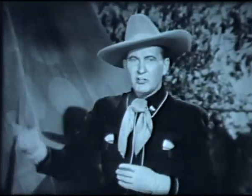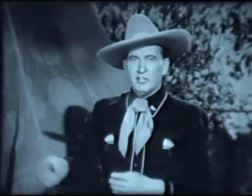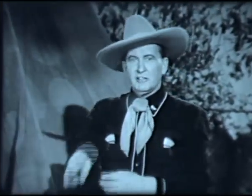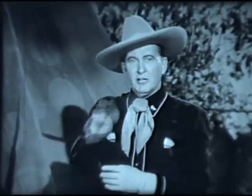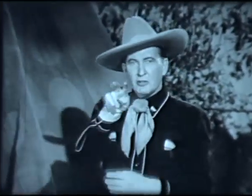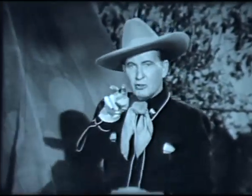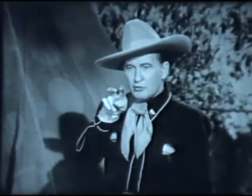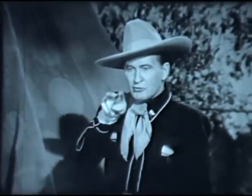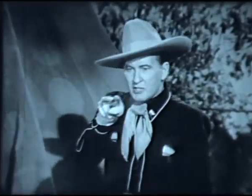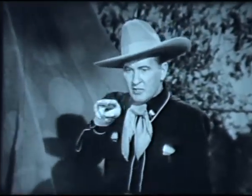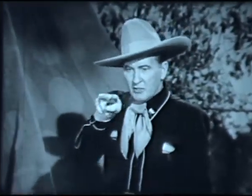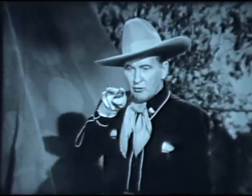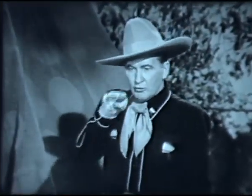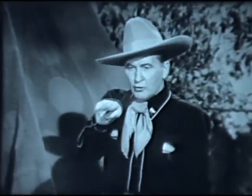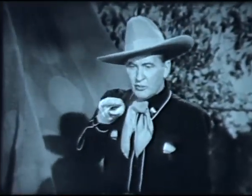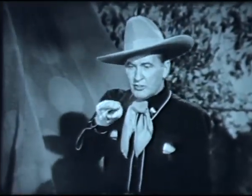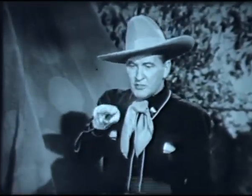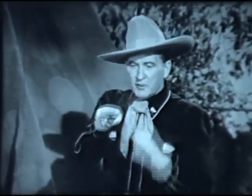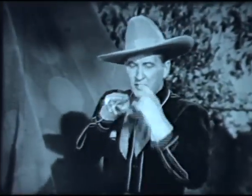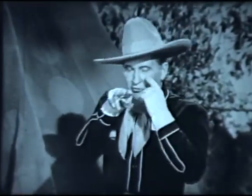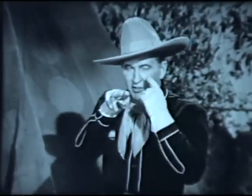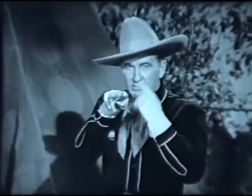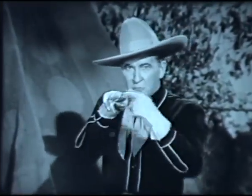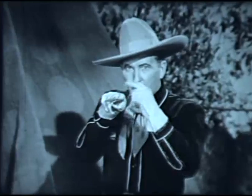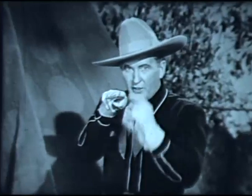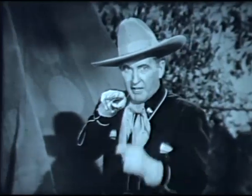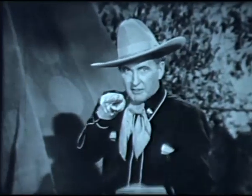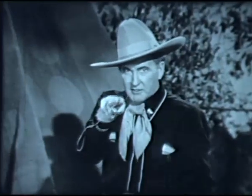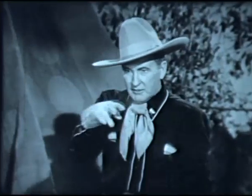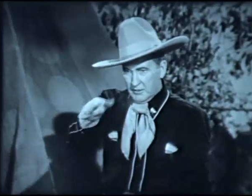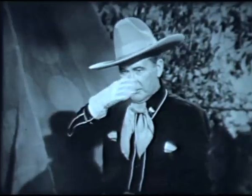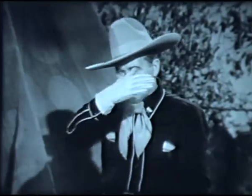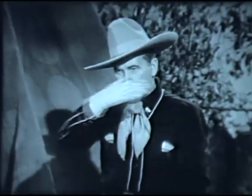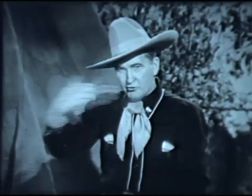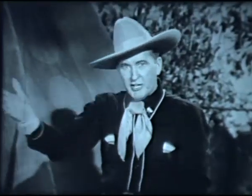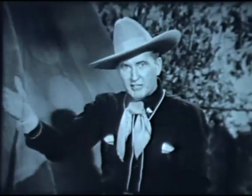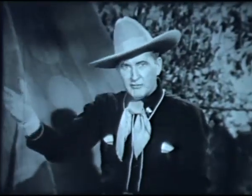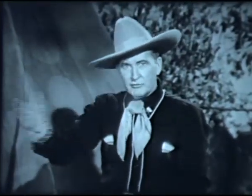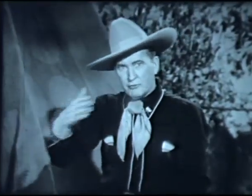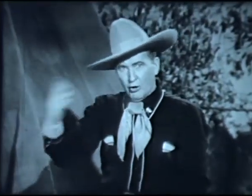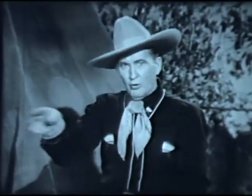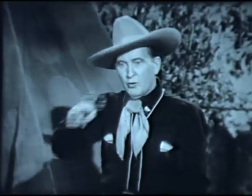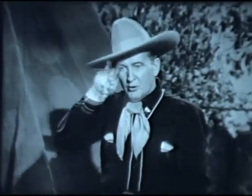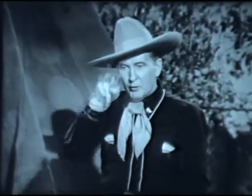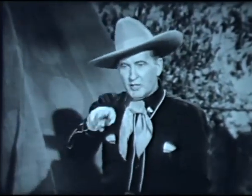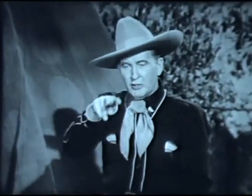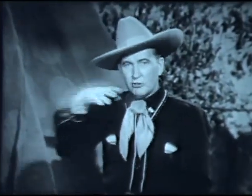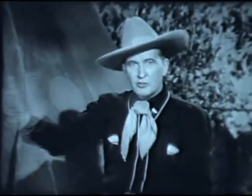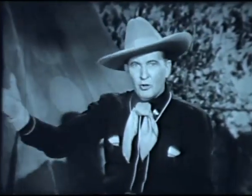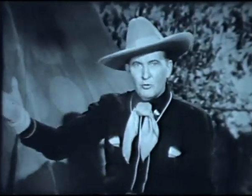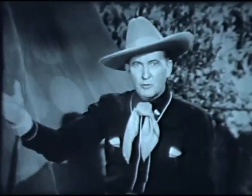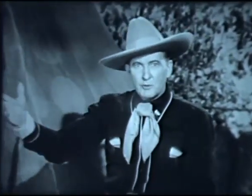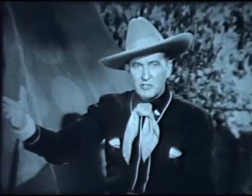looking, now to look, you see, you look this way, the direction of both eyes. And this is your negative, no. When he looked, no, when he wasn't